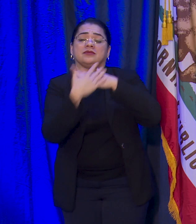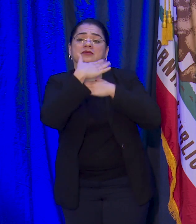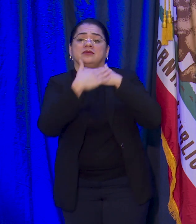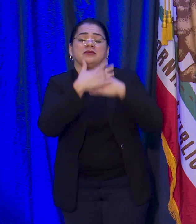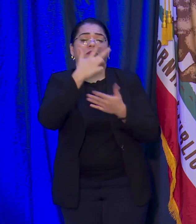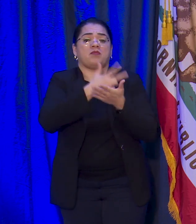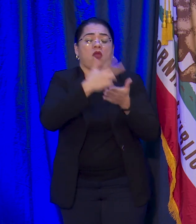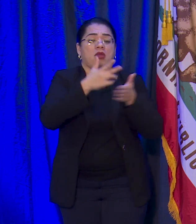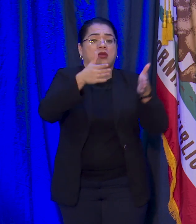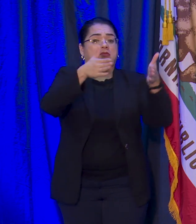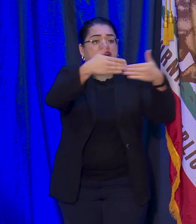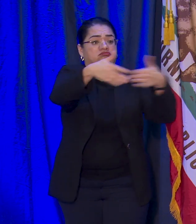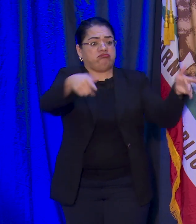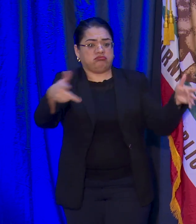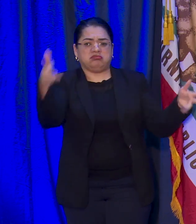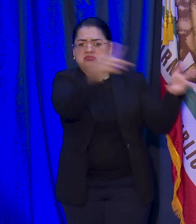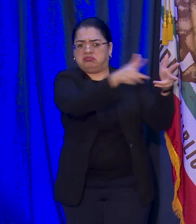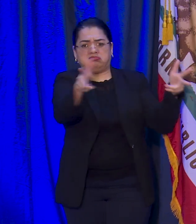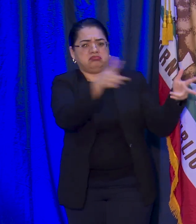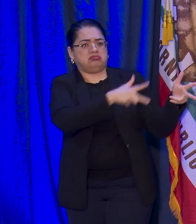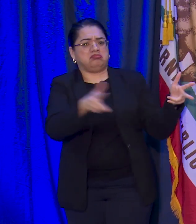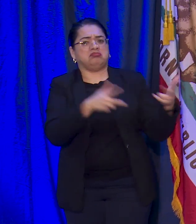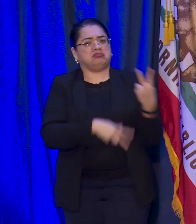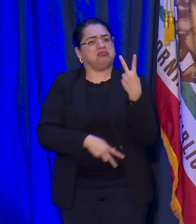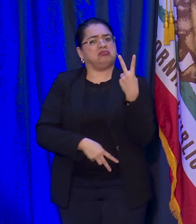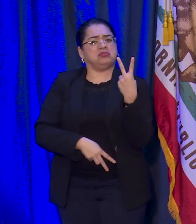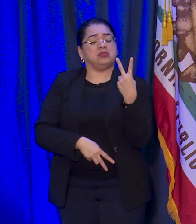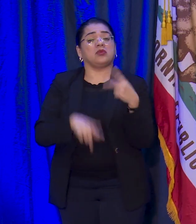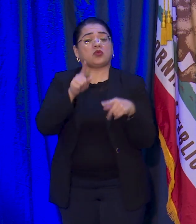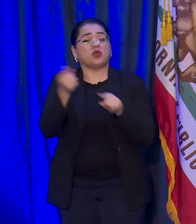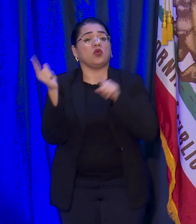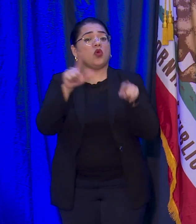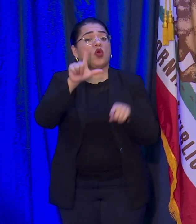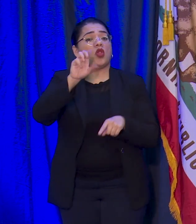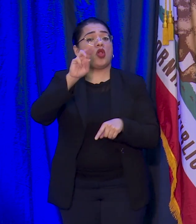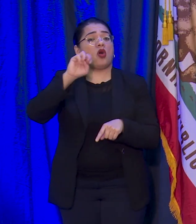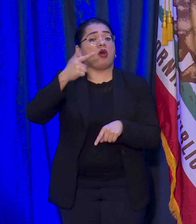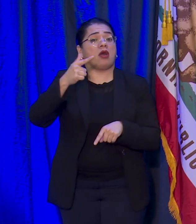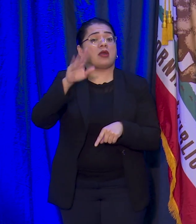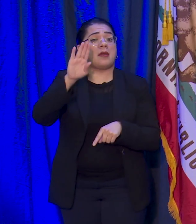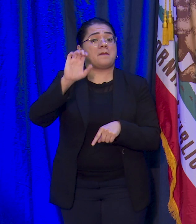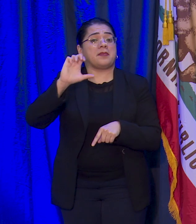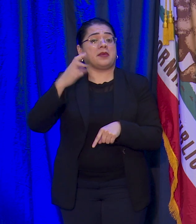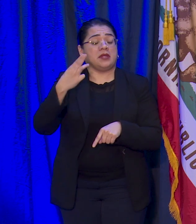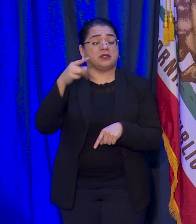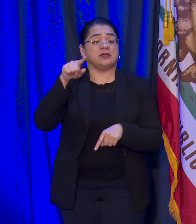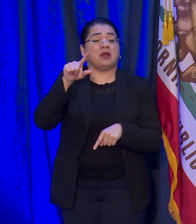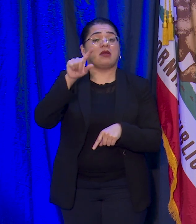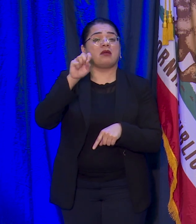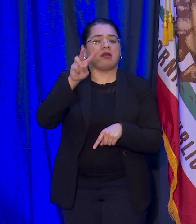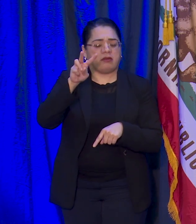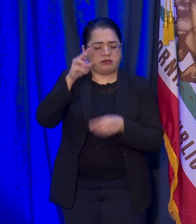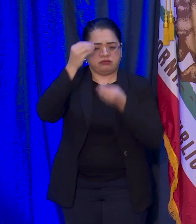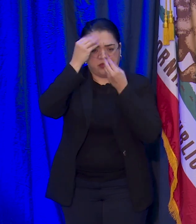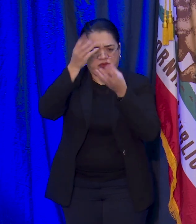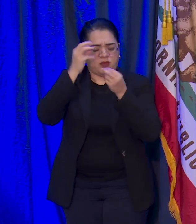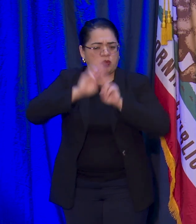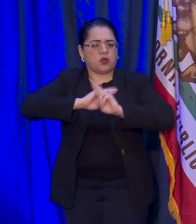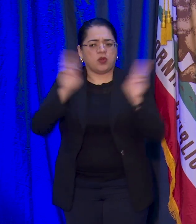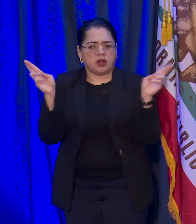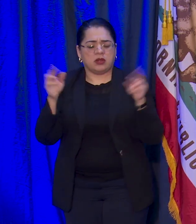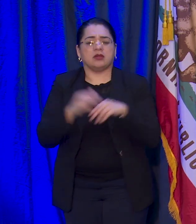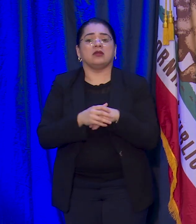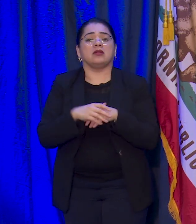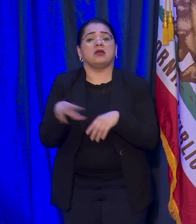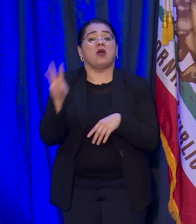lots. And please, again, if you go to longbeach.gov, there's information there. There's also a website or an